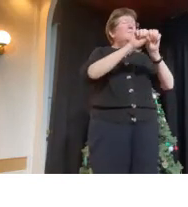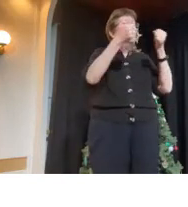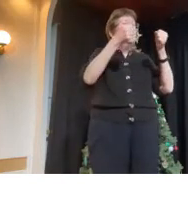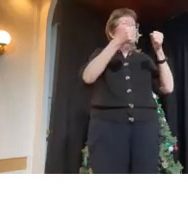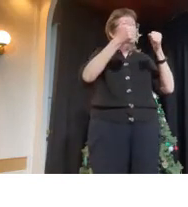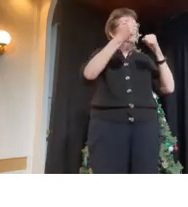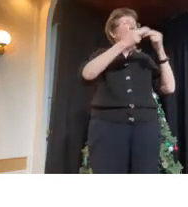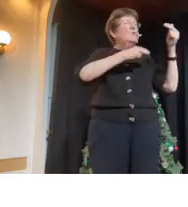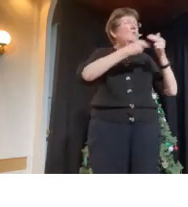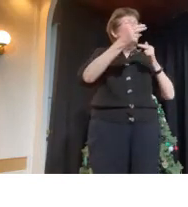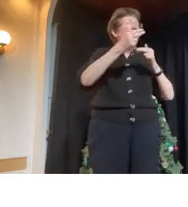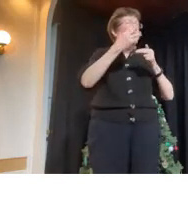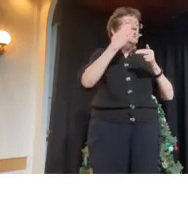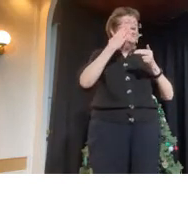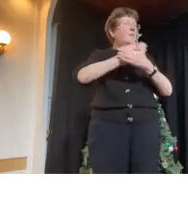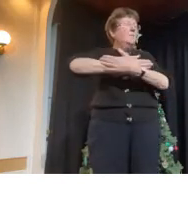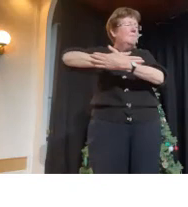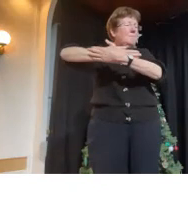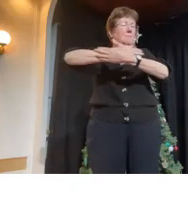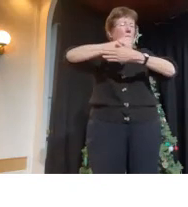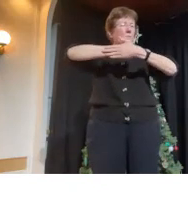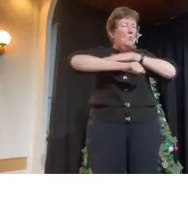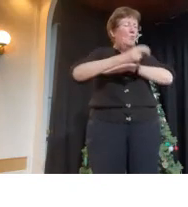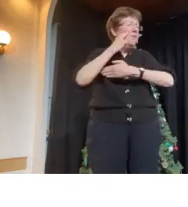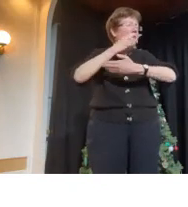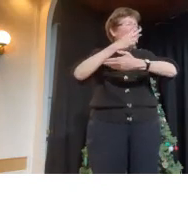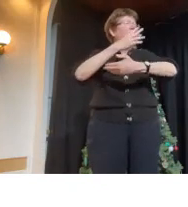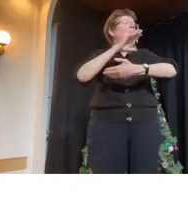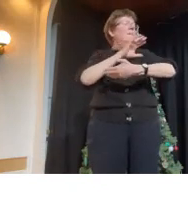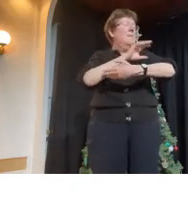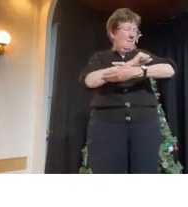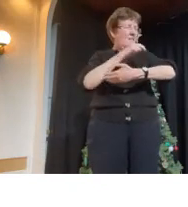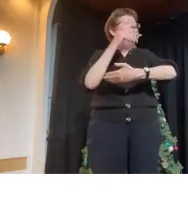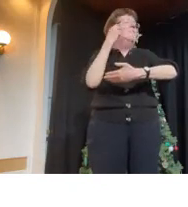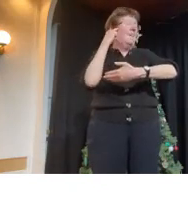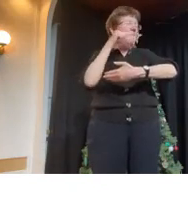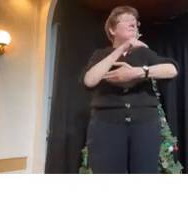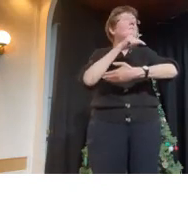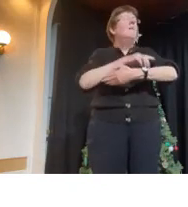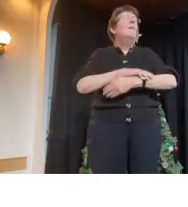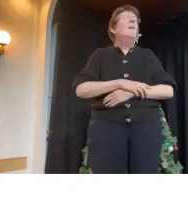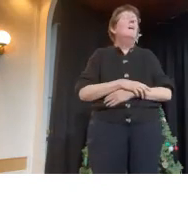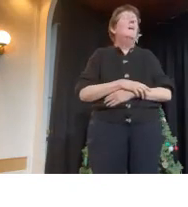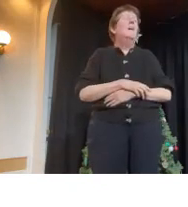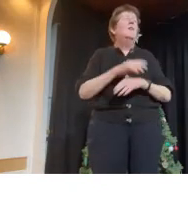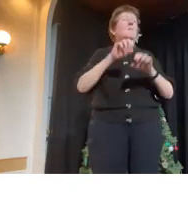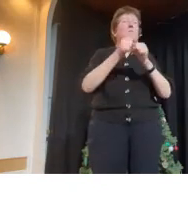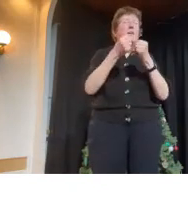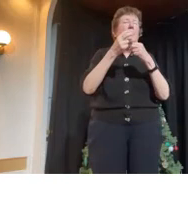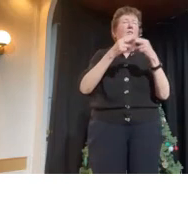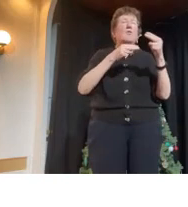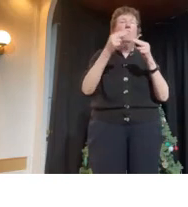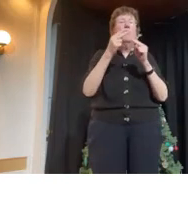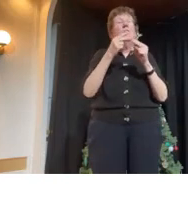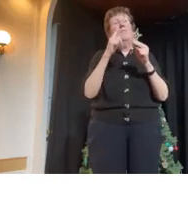negative connotation and pity about breaking the news of when someone's born deaf and telling the parents that they're